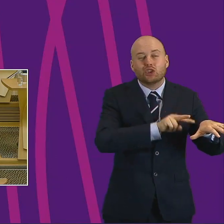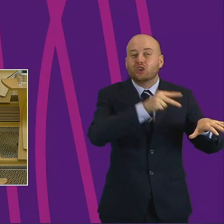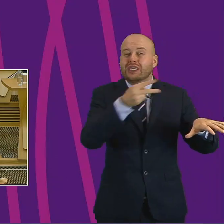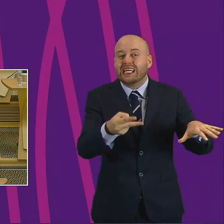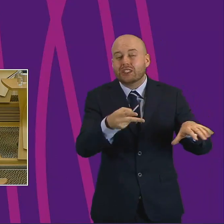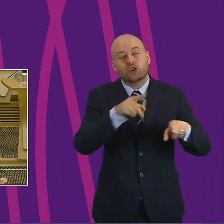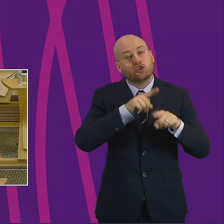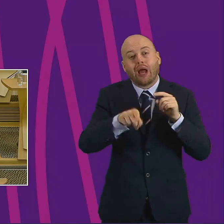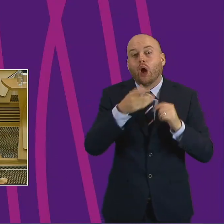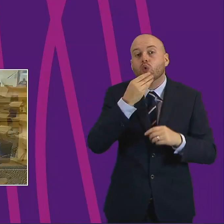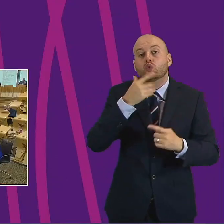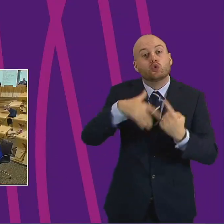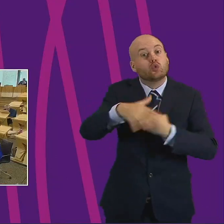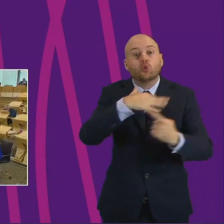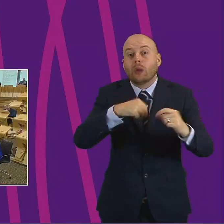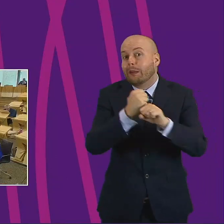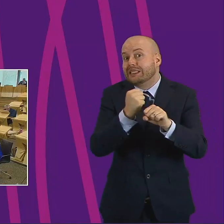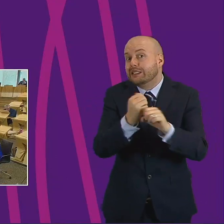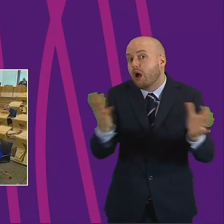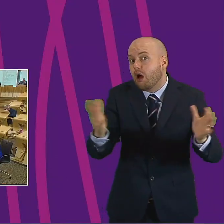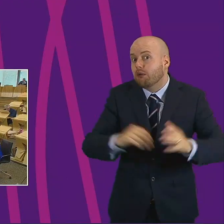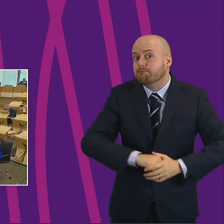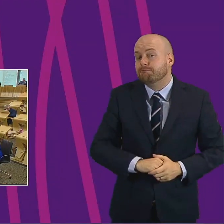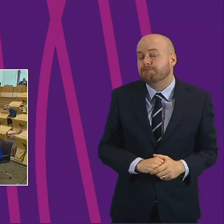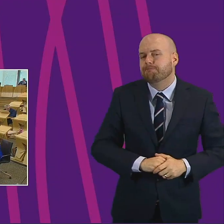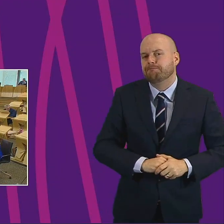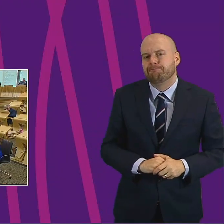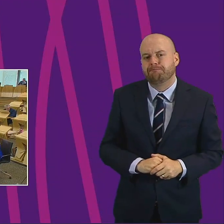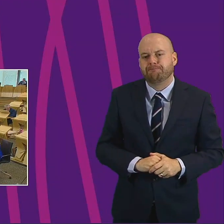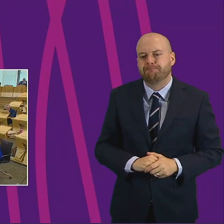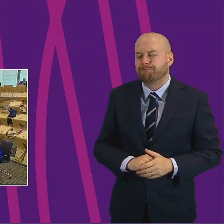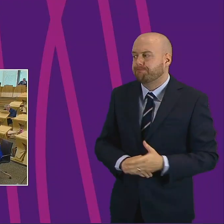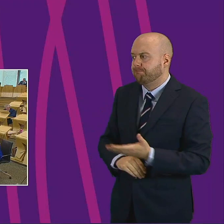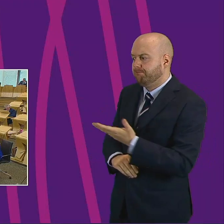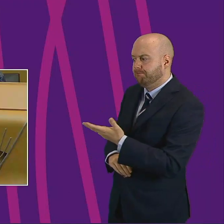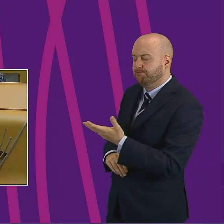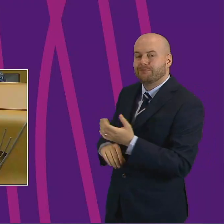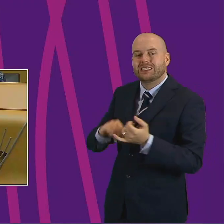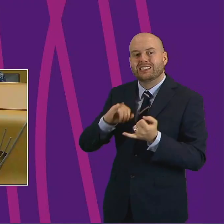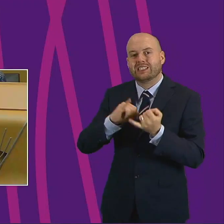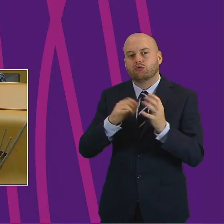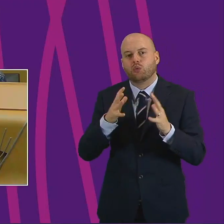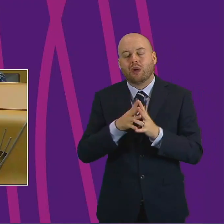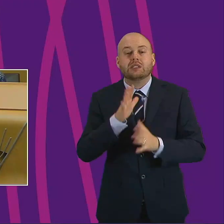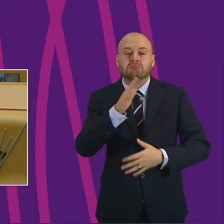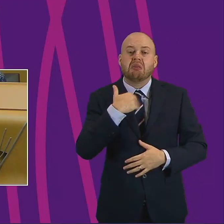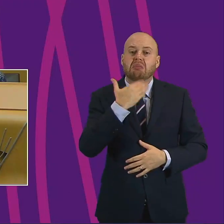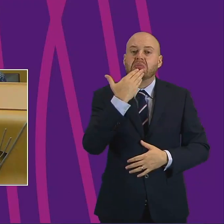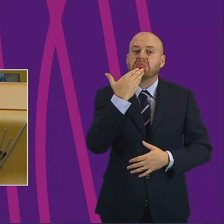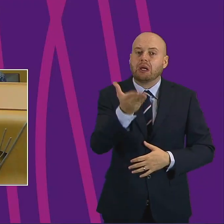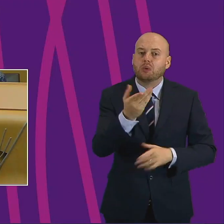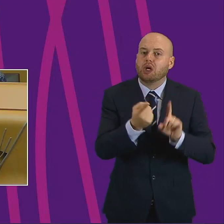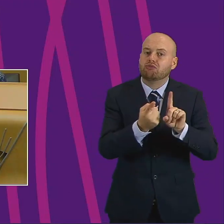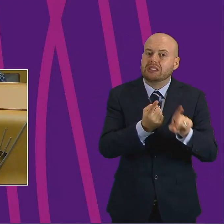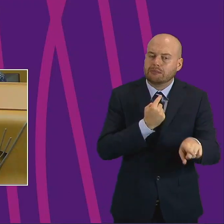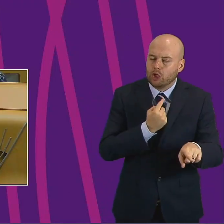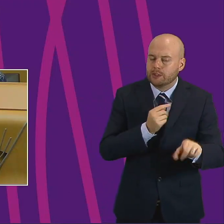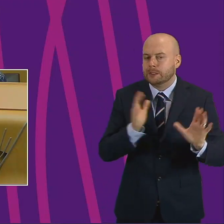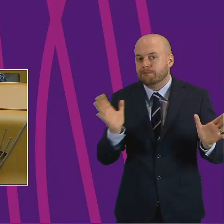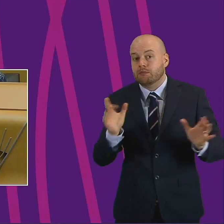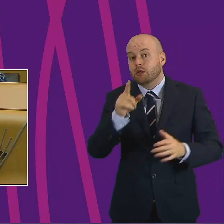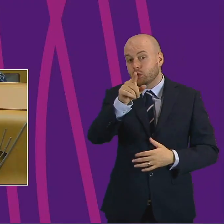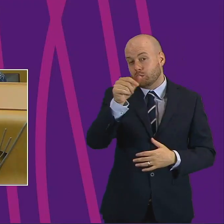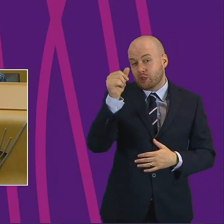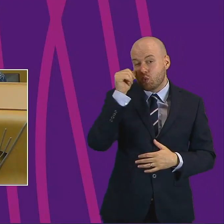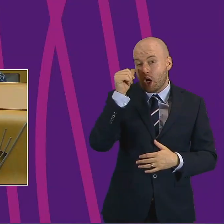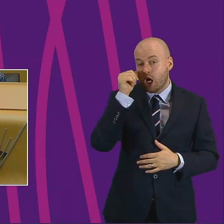this. Sandra White. I thank the Minister for that response. He will be obviously aware about Tommy, a